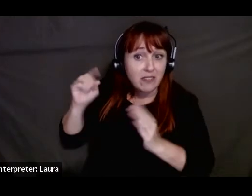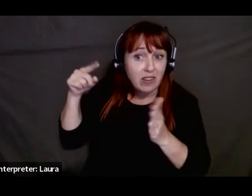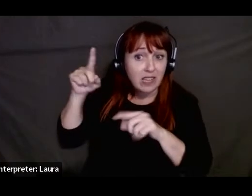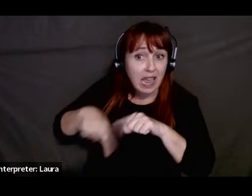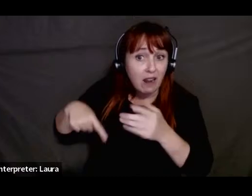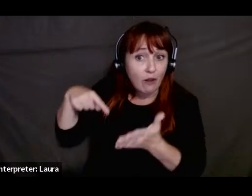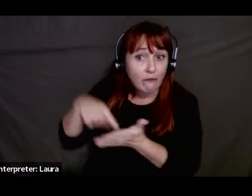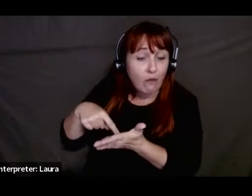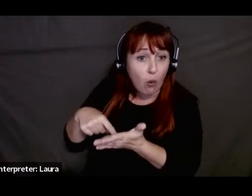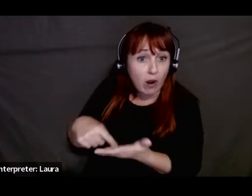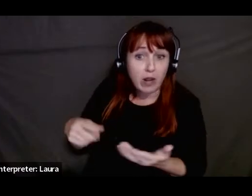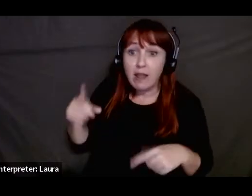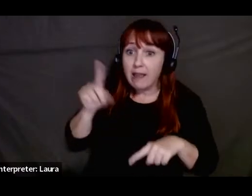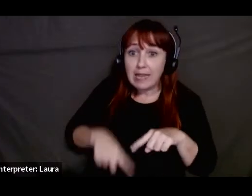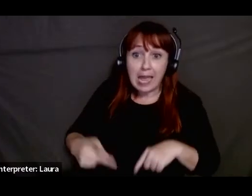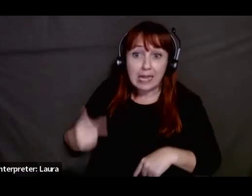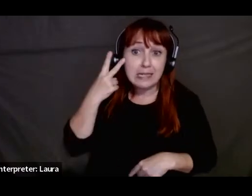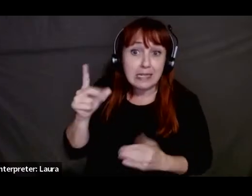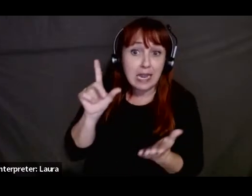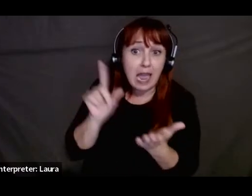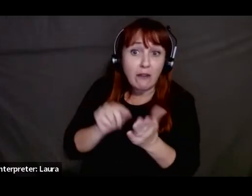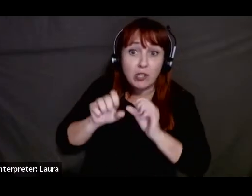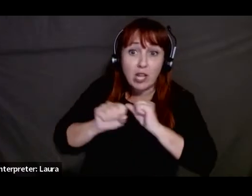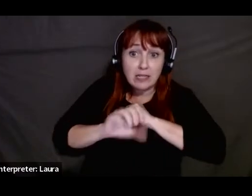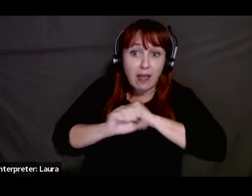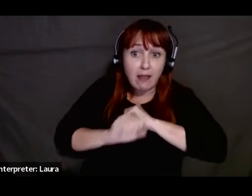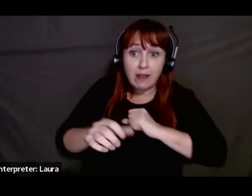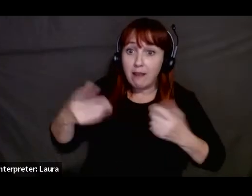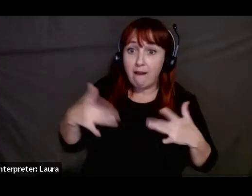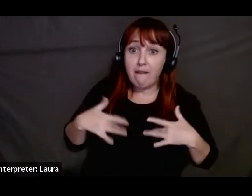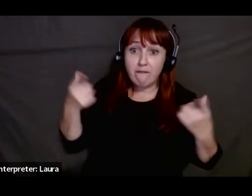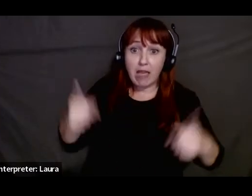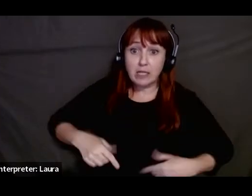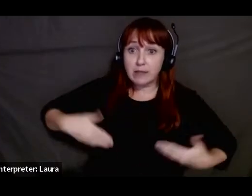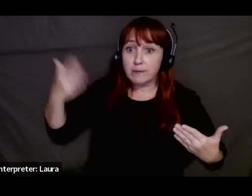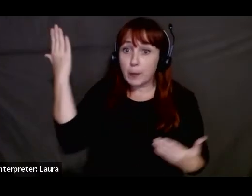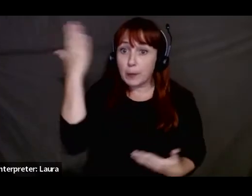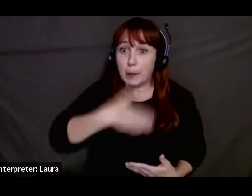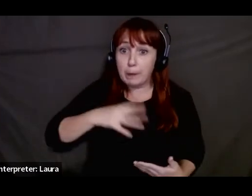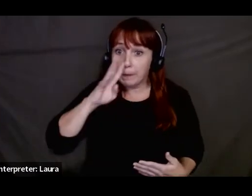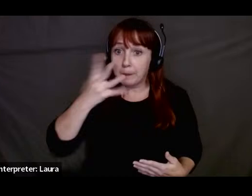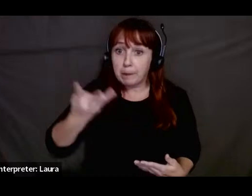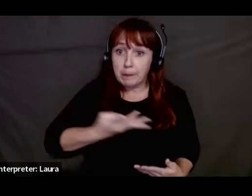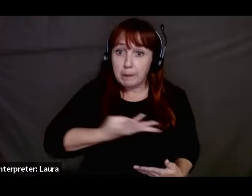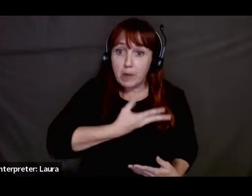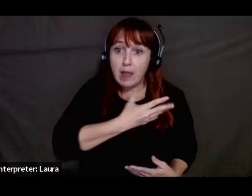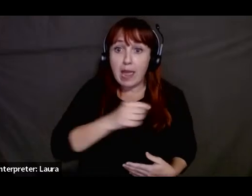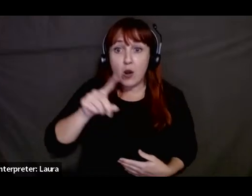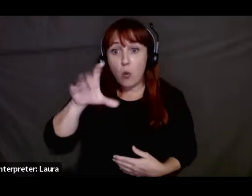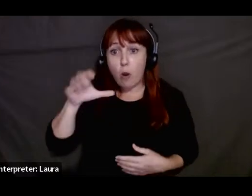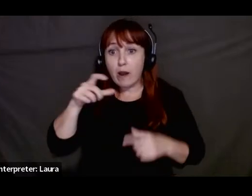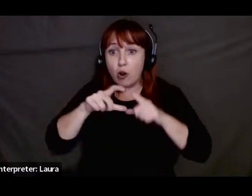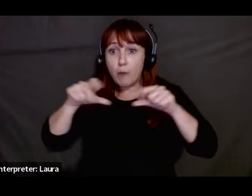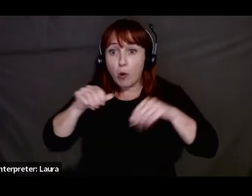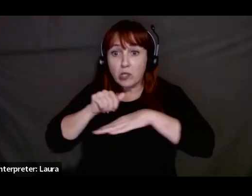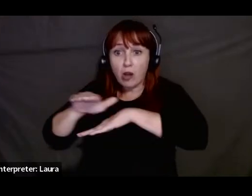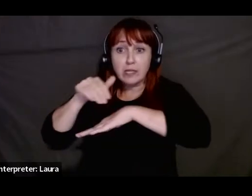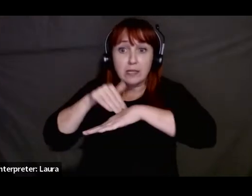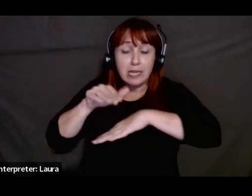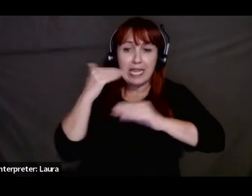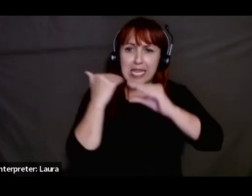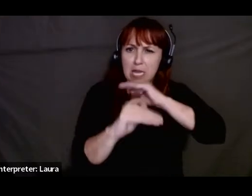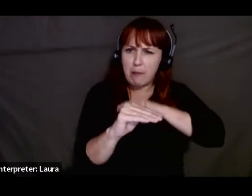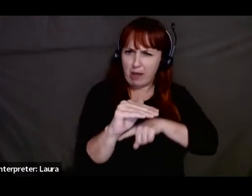to see when we have these events. Also that there were 100 postcards emailed. I mean, you guys